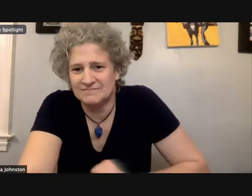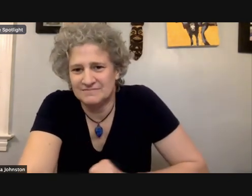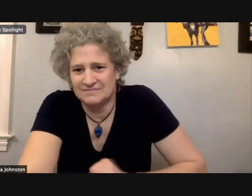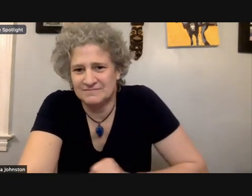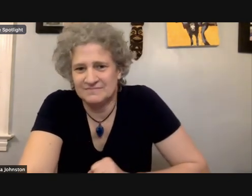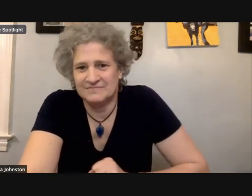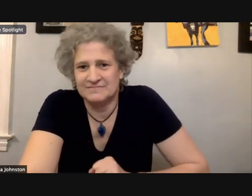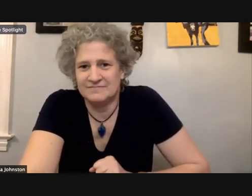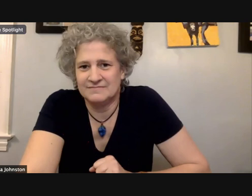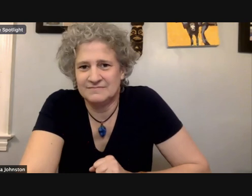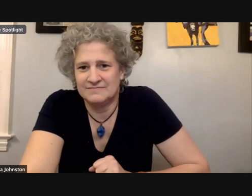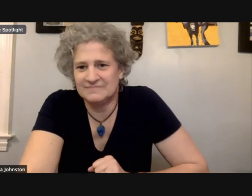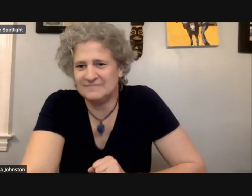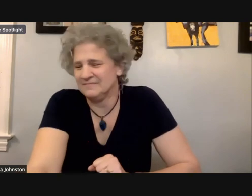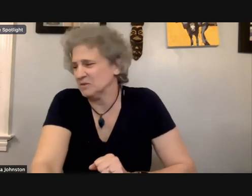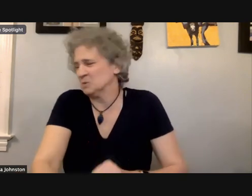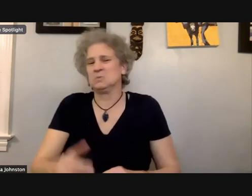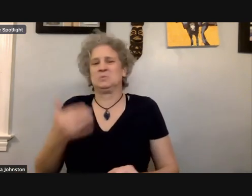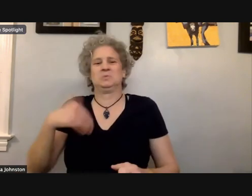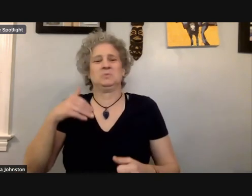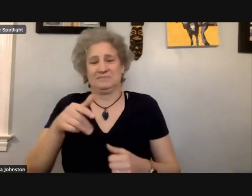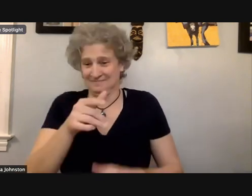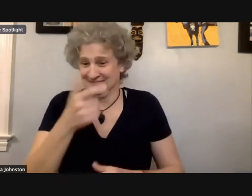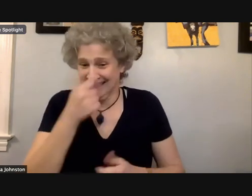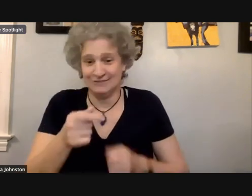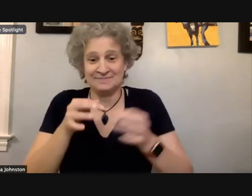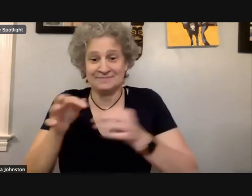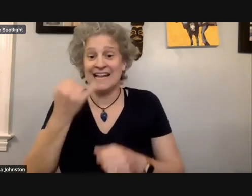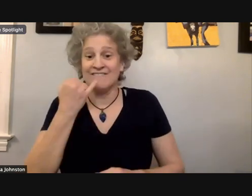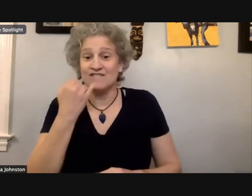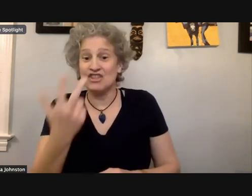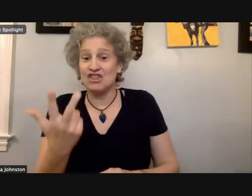Lord. Just reading the chat box.